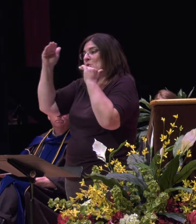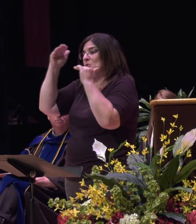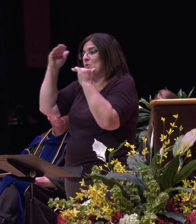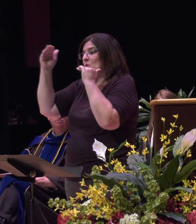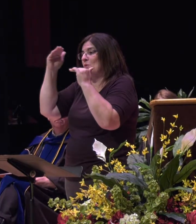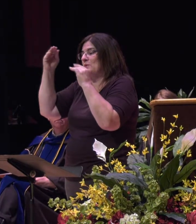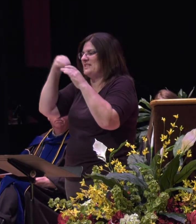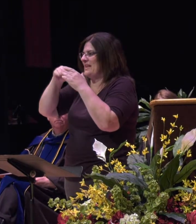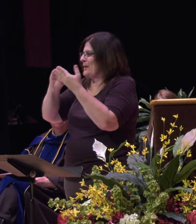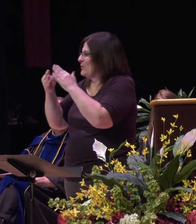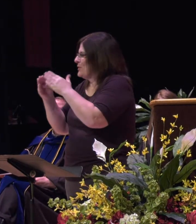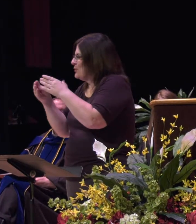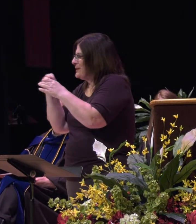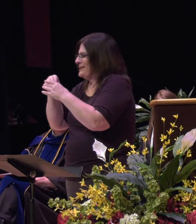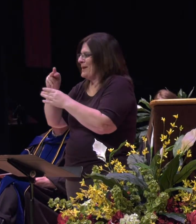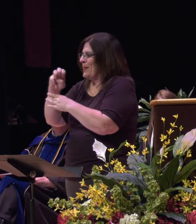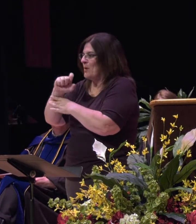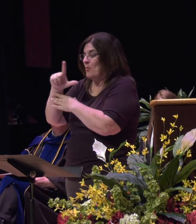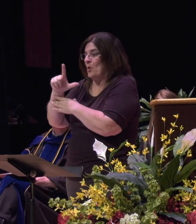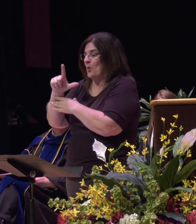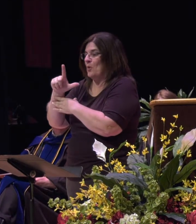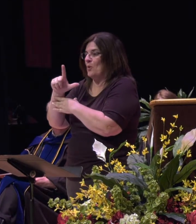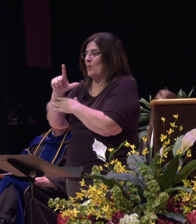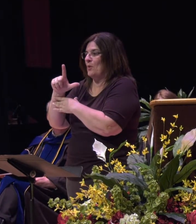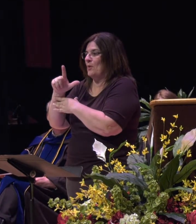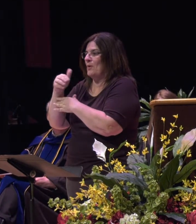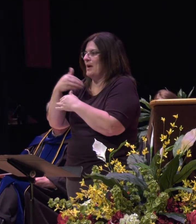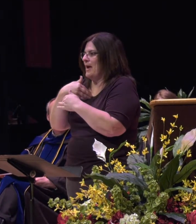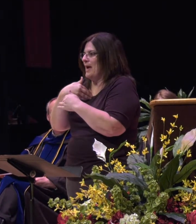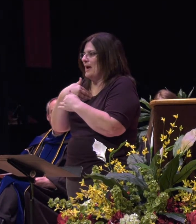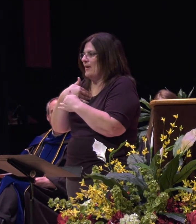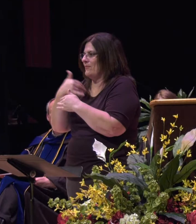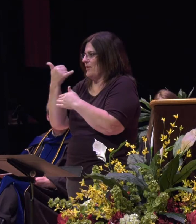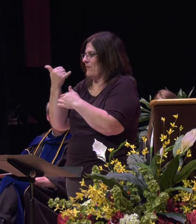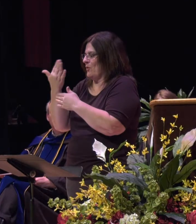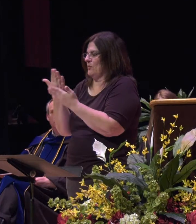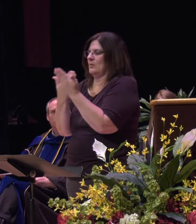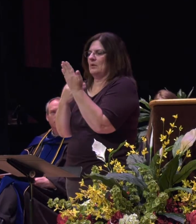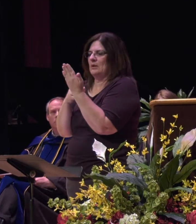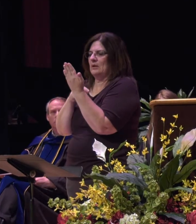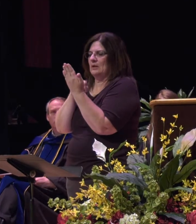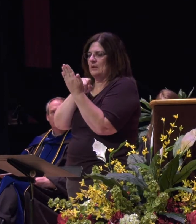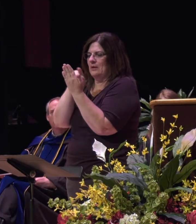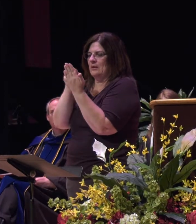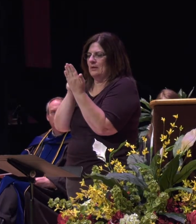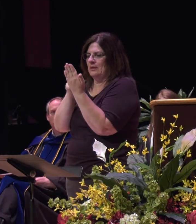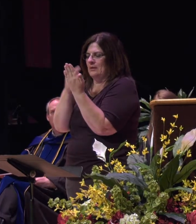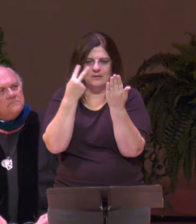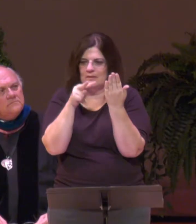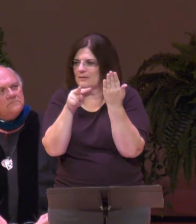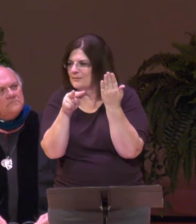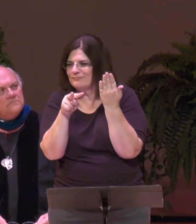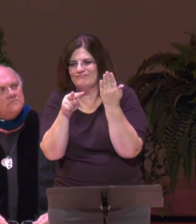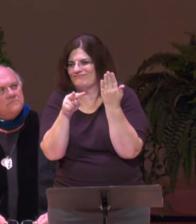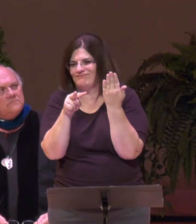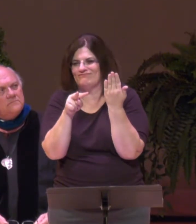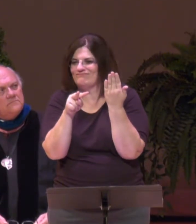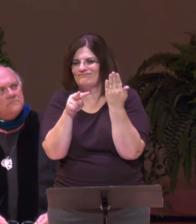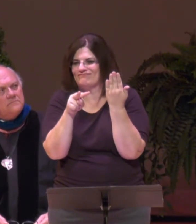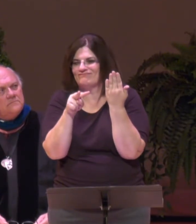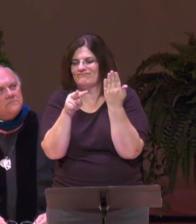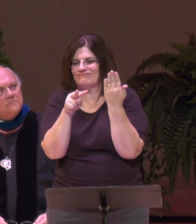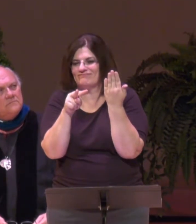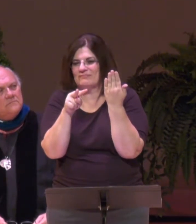in communities, in the mall, have the cell phone in their face and forget to see one another, where a